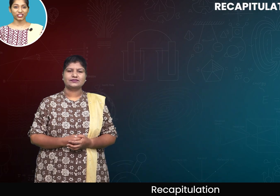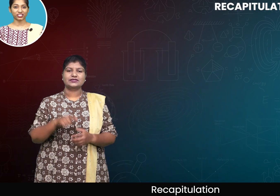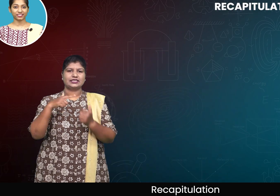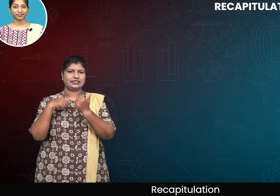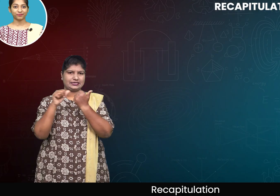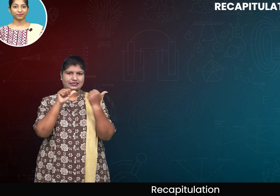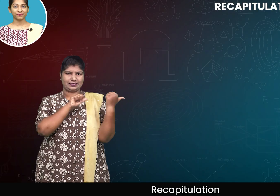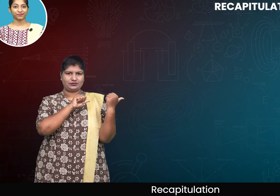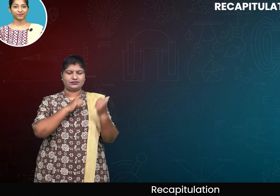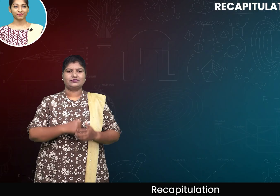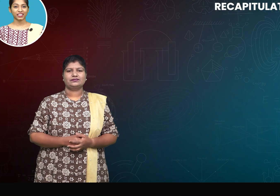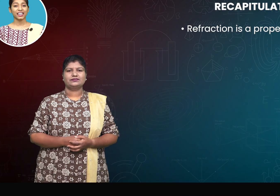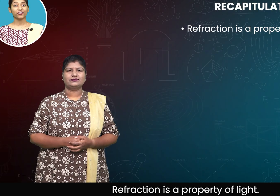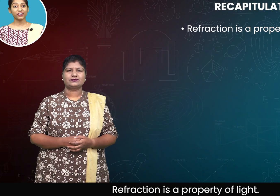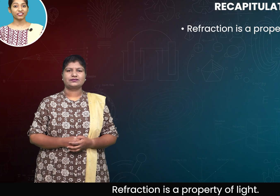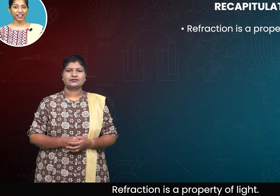Recapitulation.